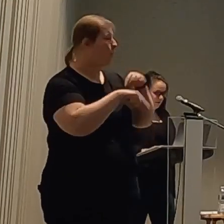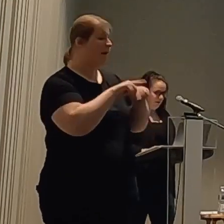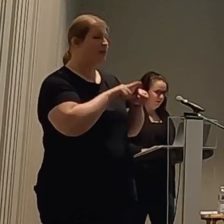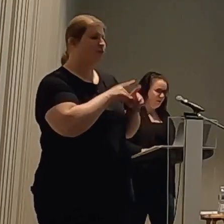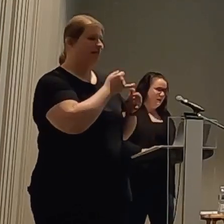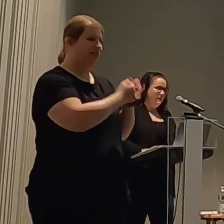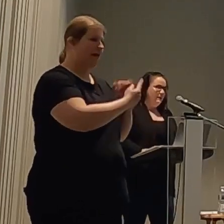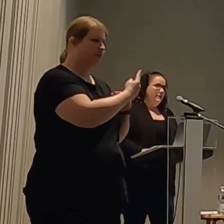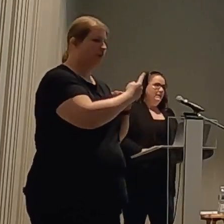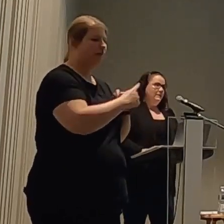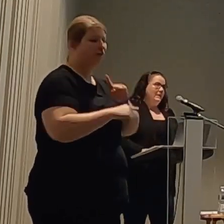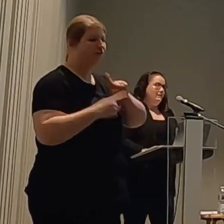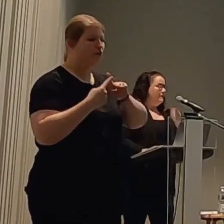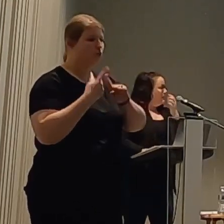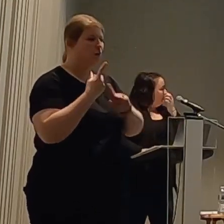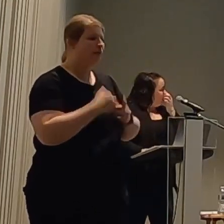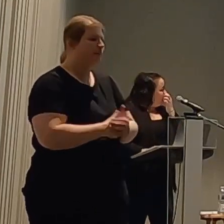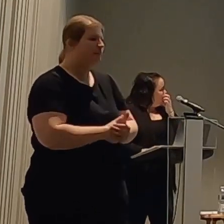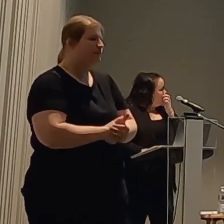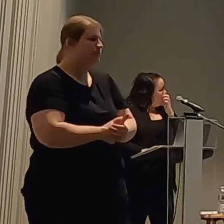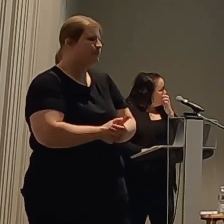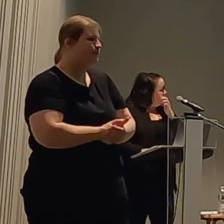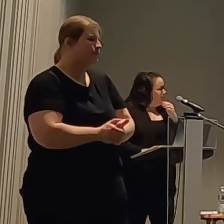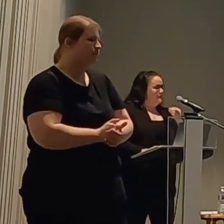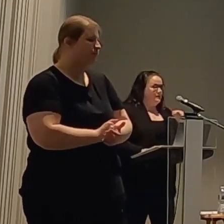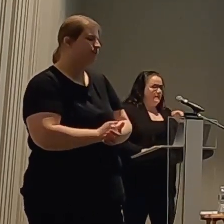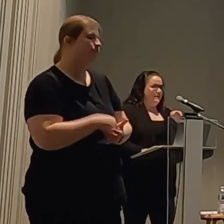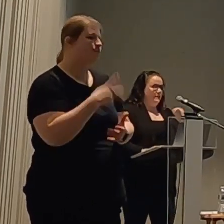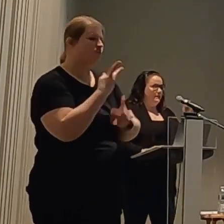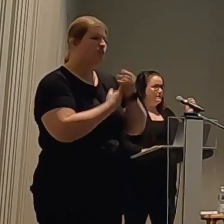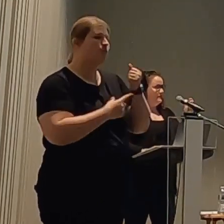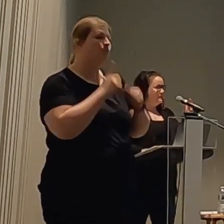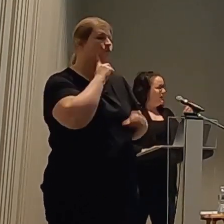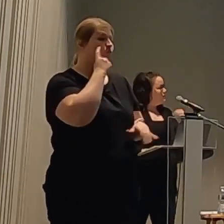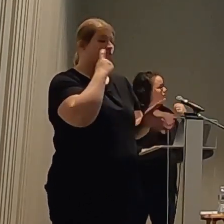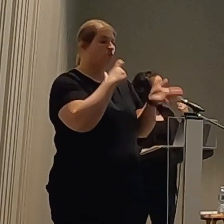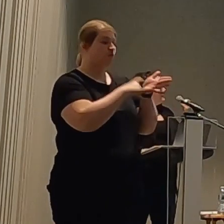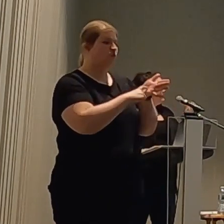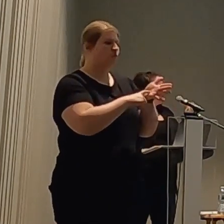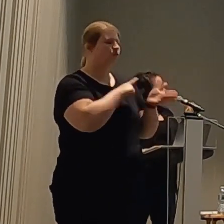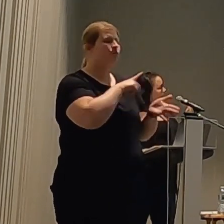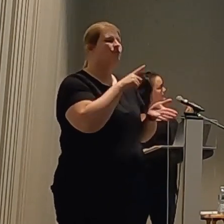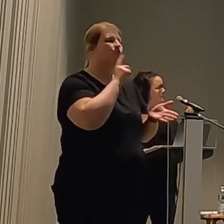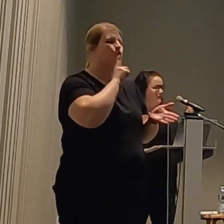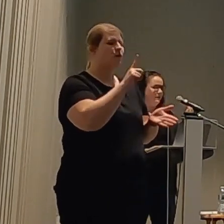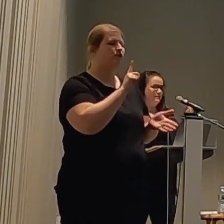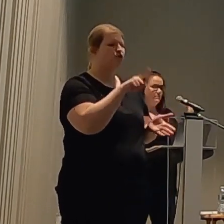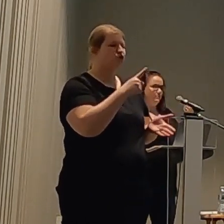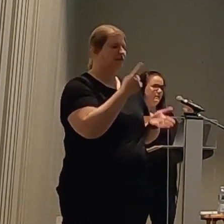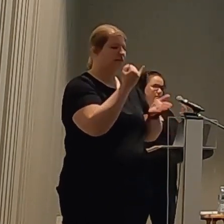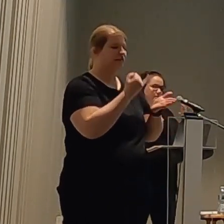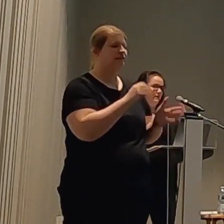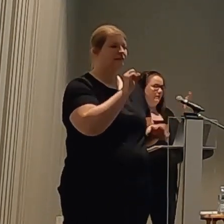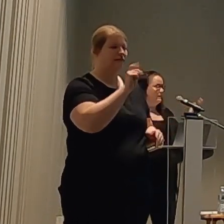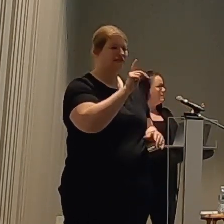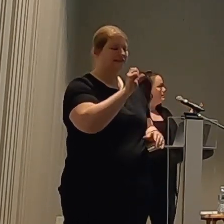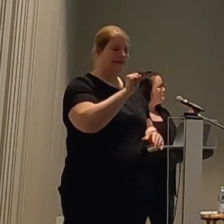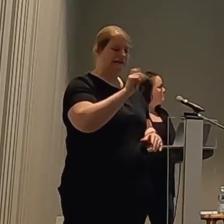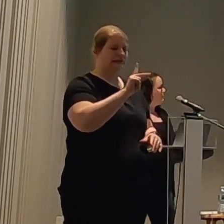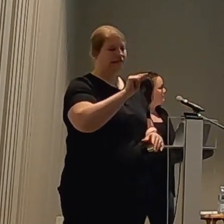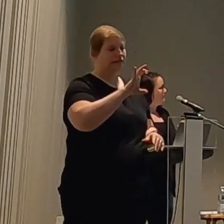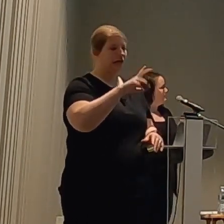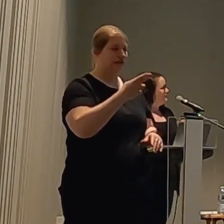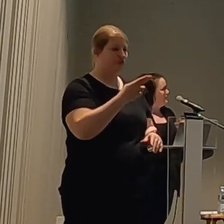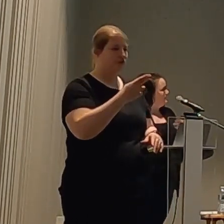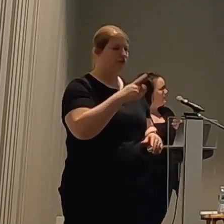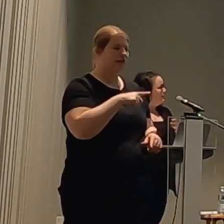of detail. Now, in both of these, you're going to see it's a sketch, so it's not as refined as what we are